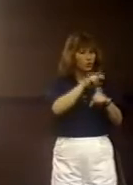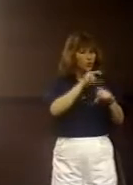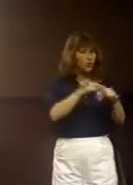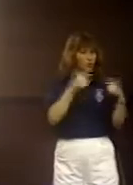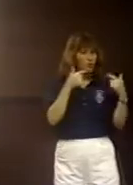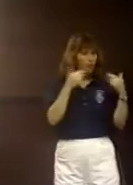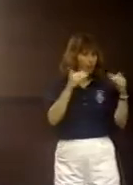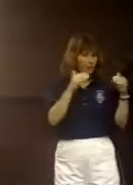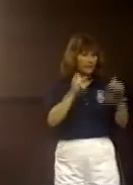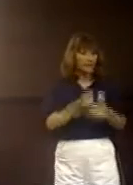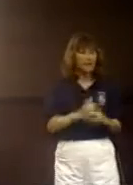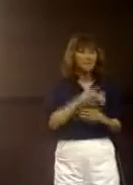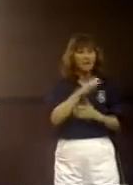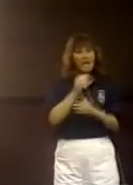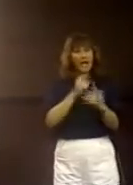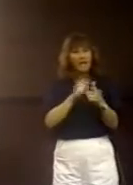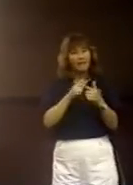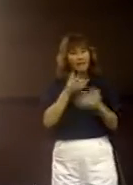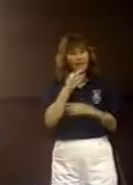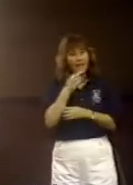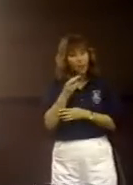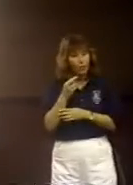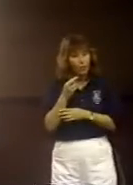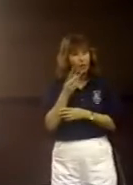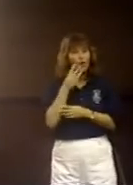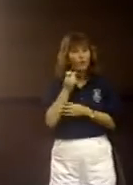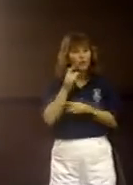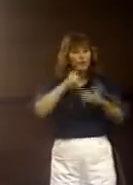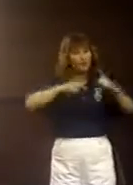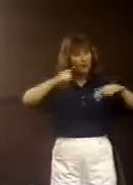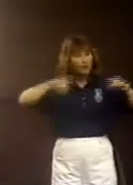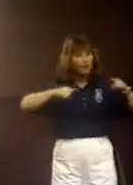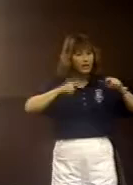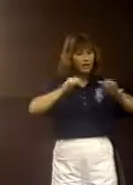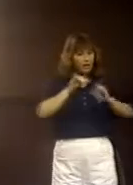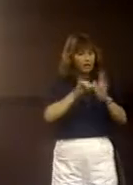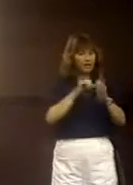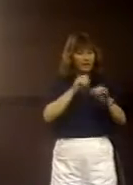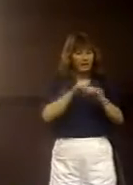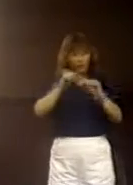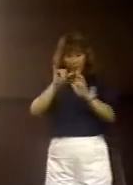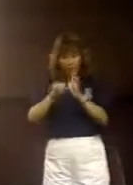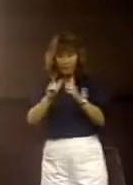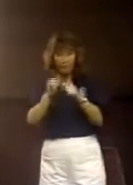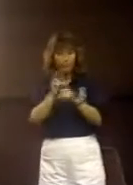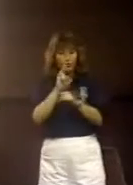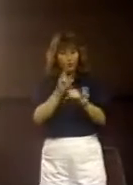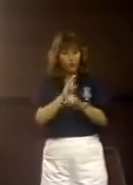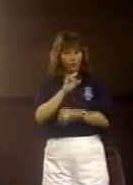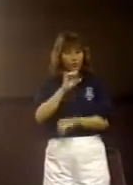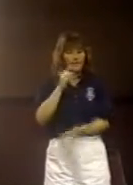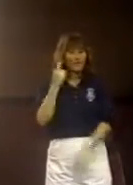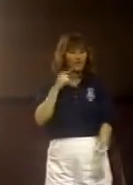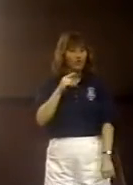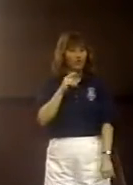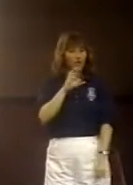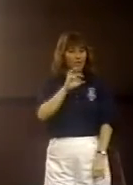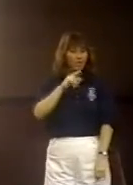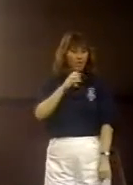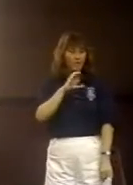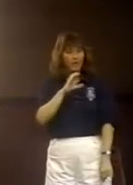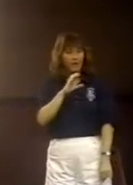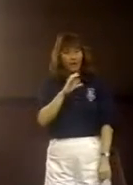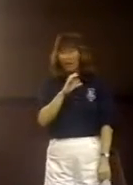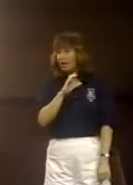limits. And then there was variability in their ability to use the inflectional